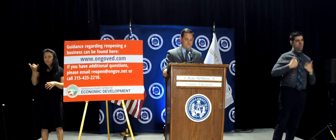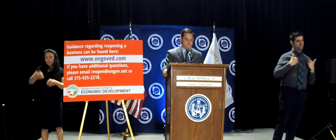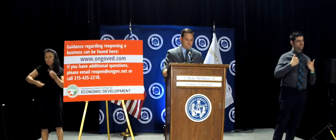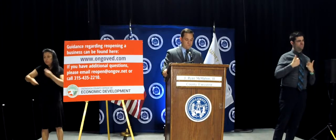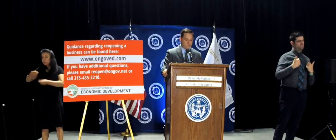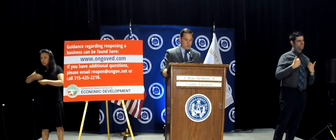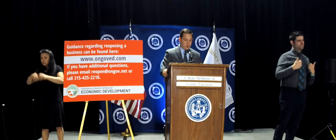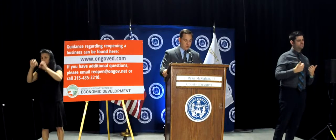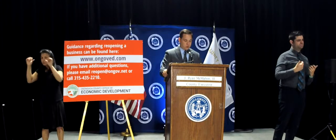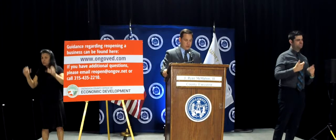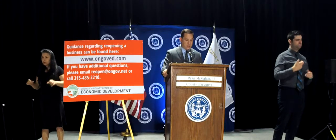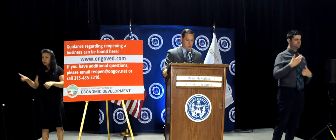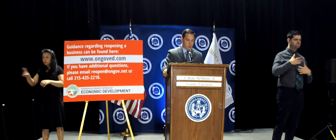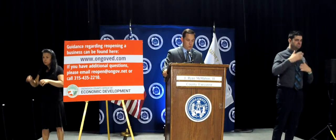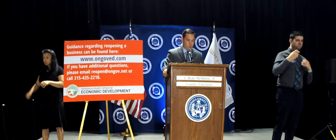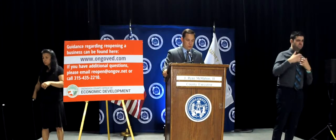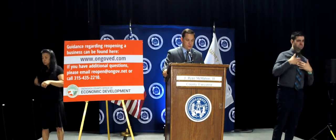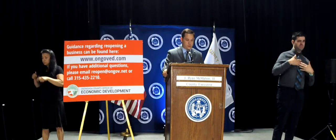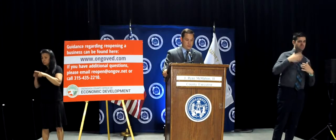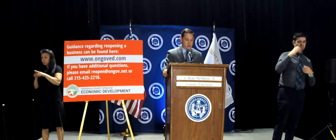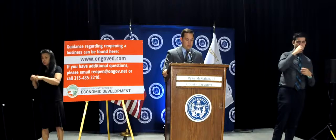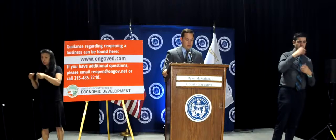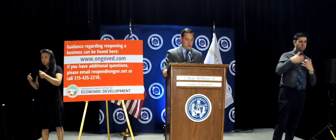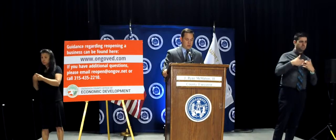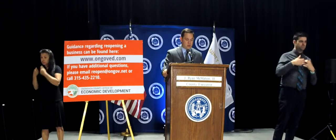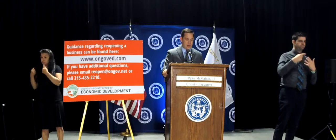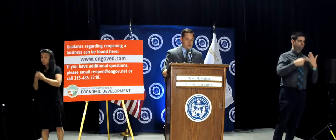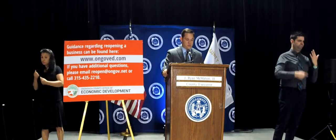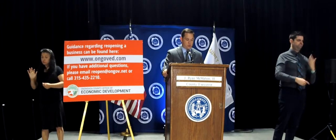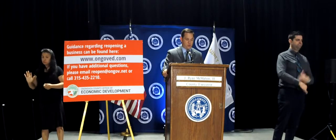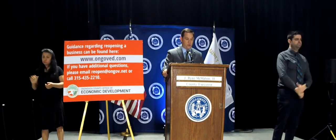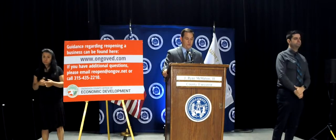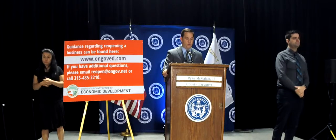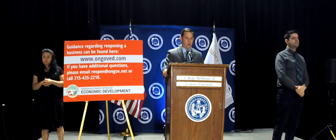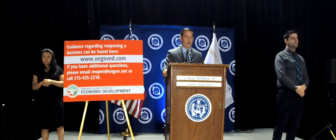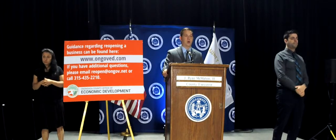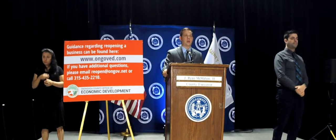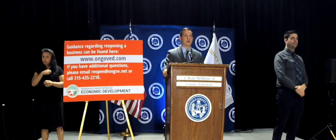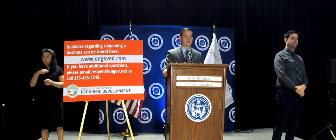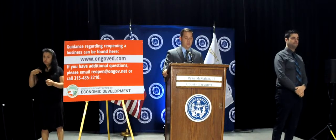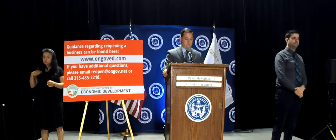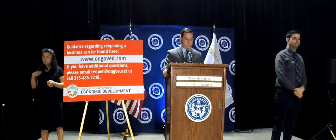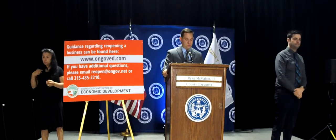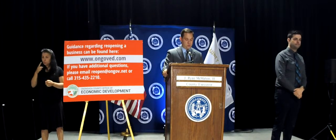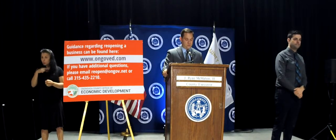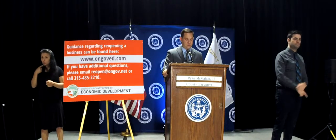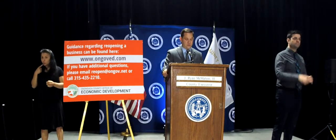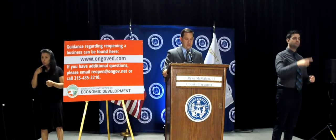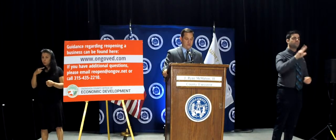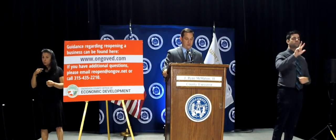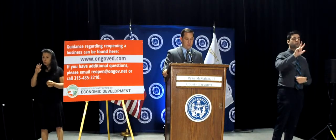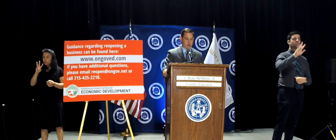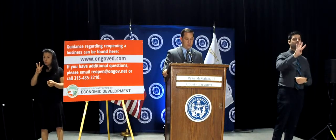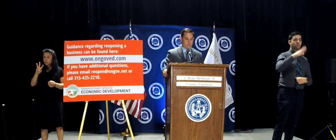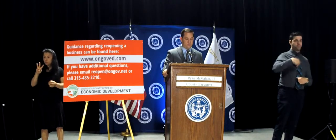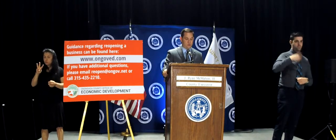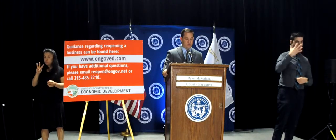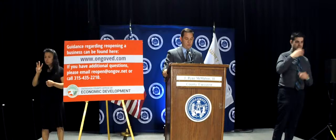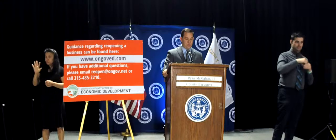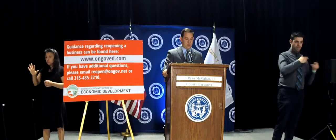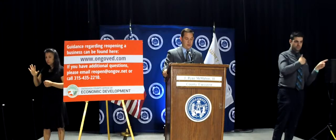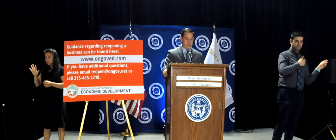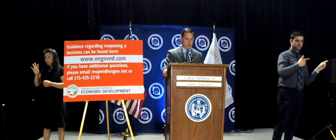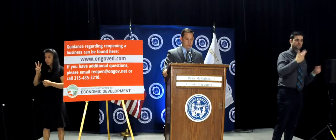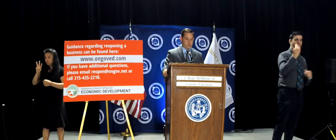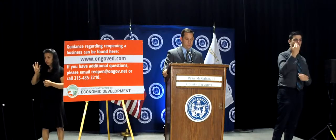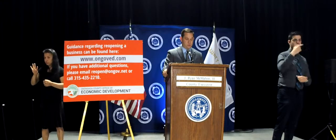mind. Looking at who is in the hospital, 34 Caucasian, 15 African American,